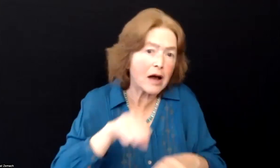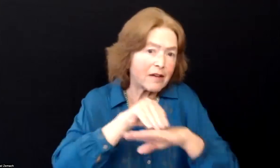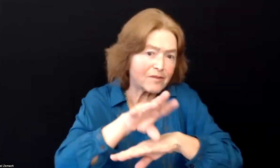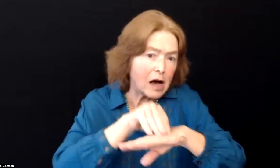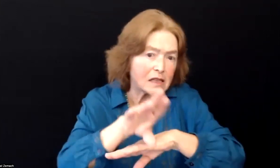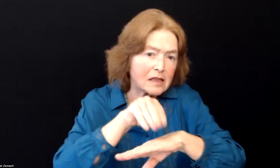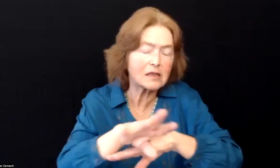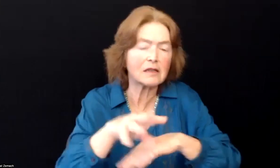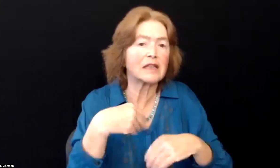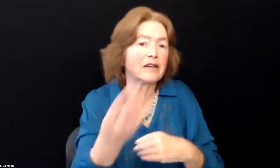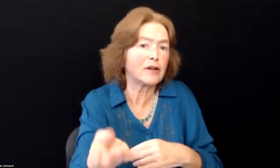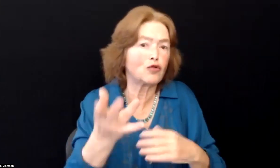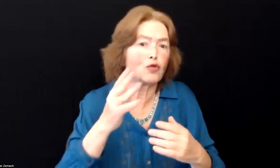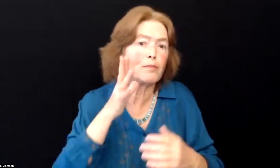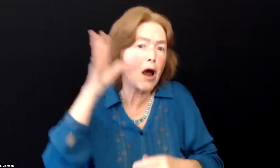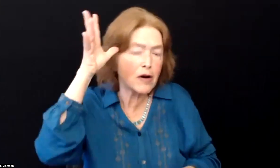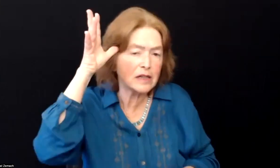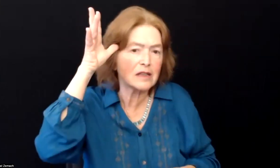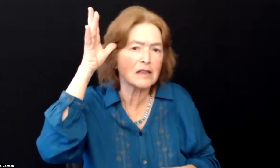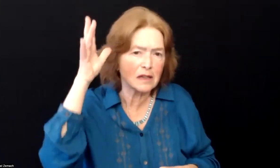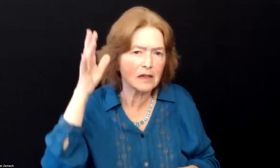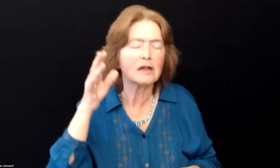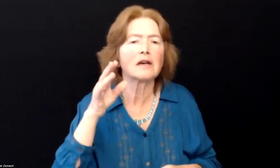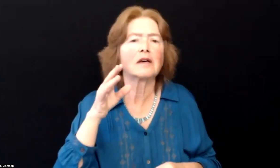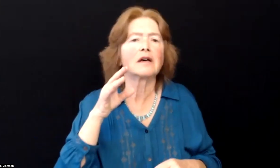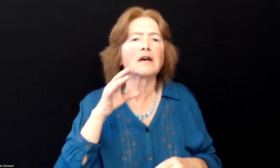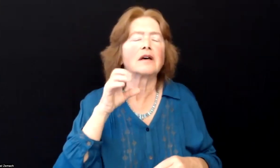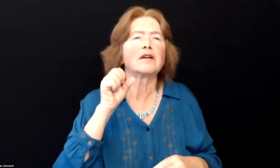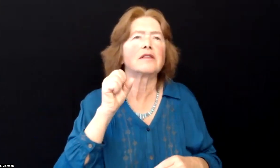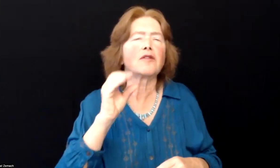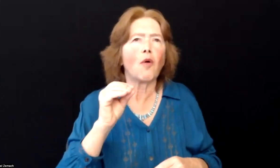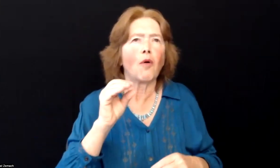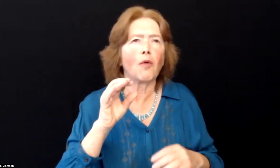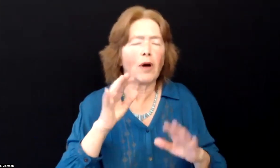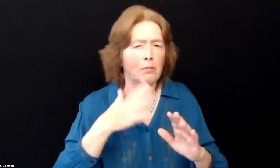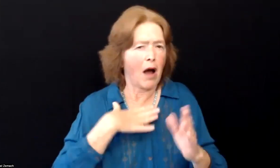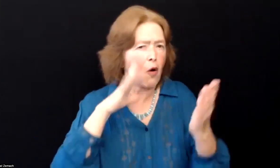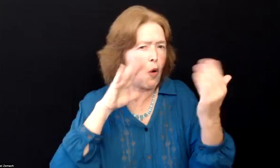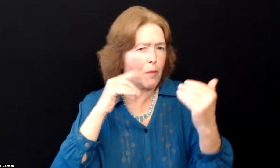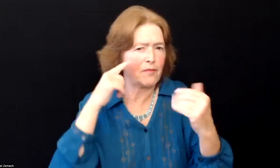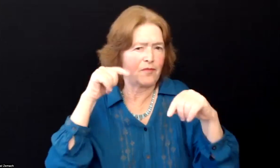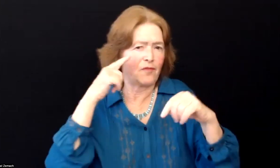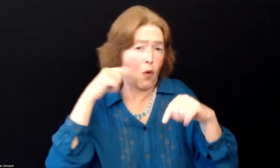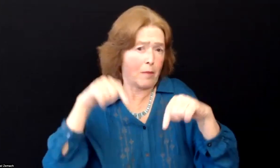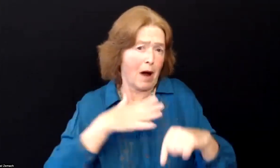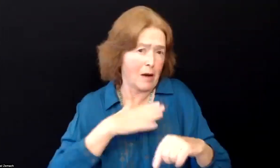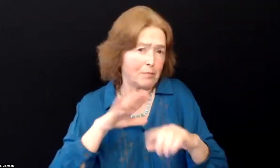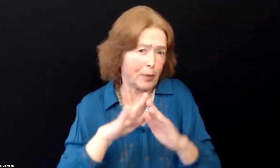bad advice can be given to families and parents. So my hope for my